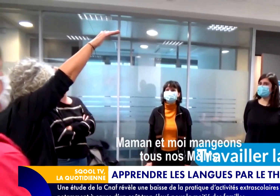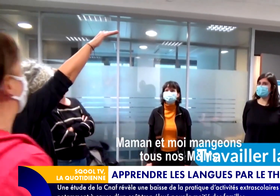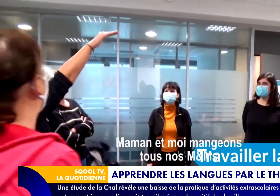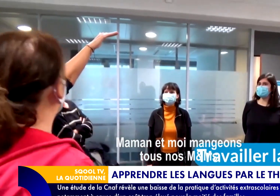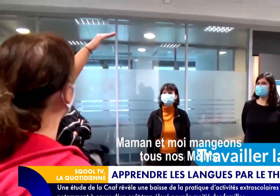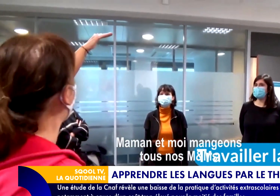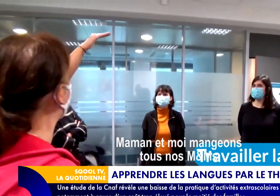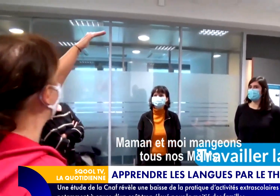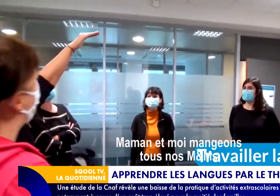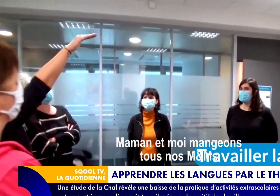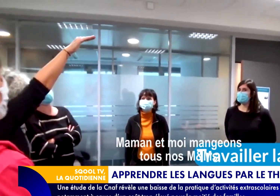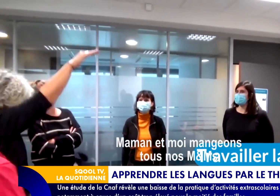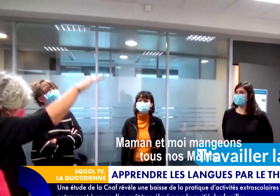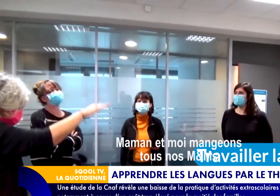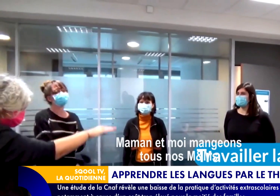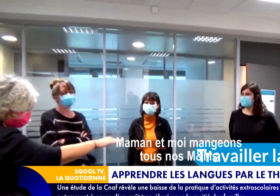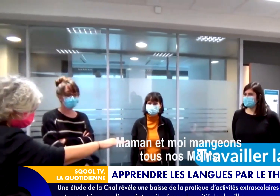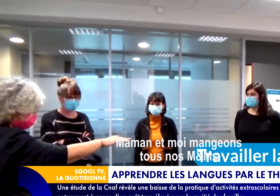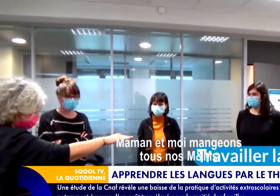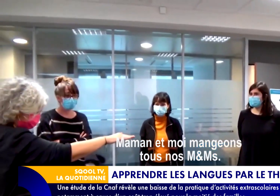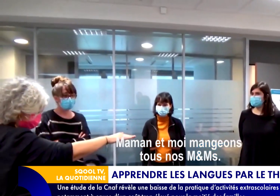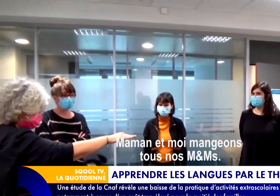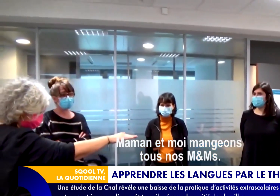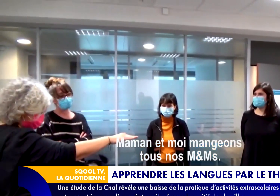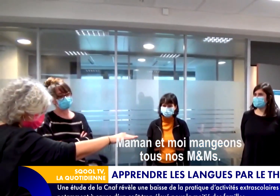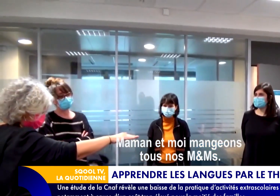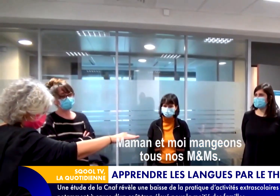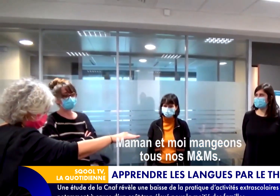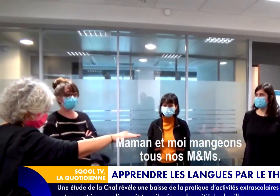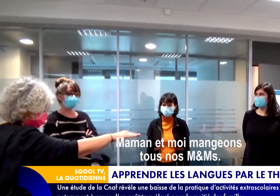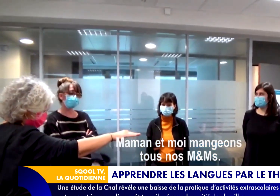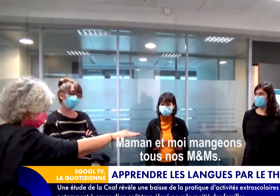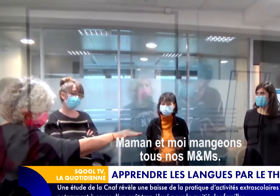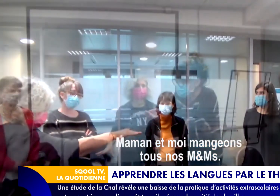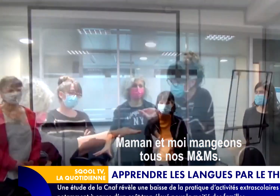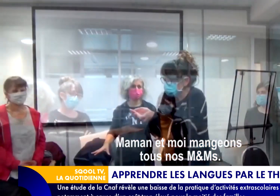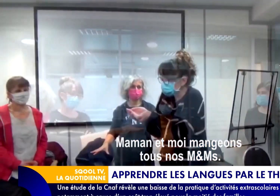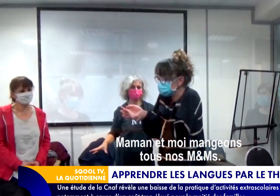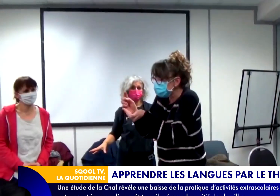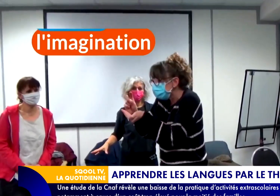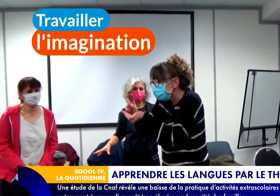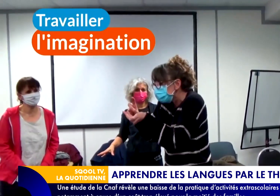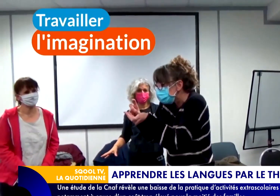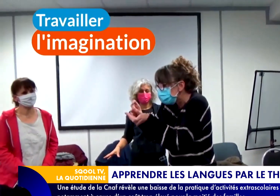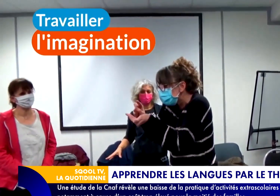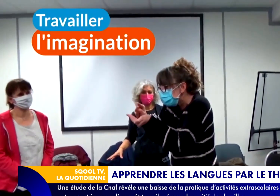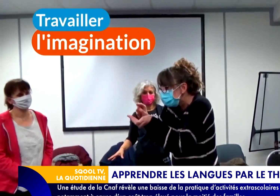me eat all my evidence. Mommy made me eat all my evidence.